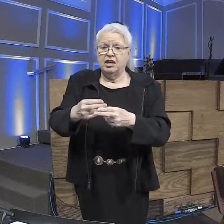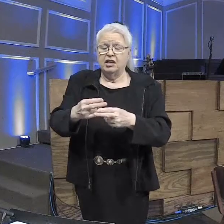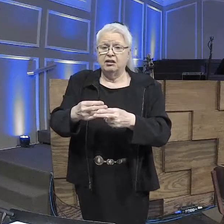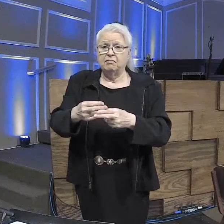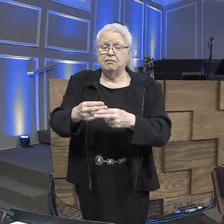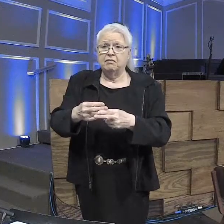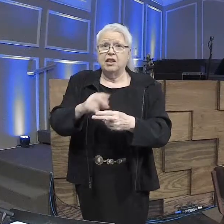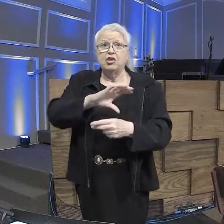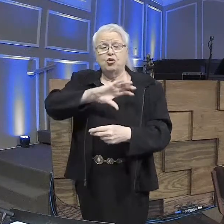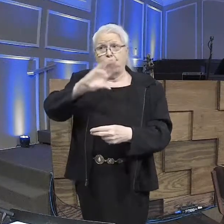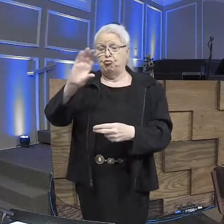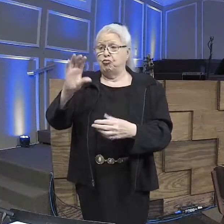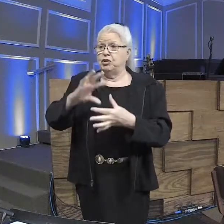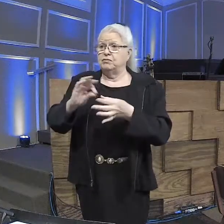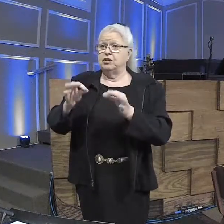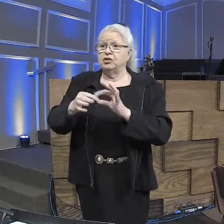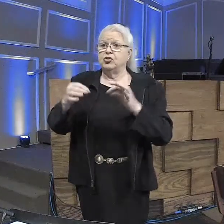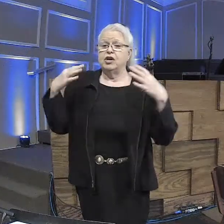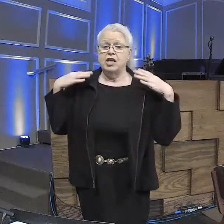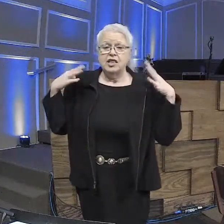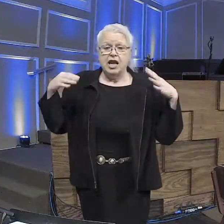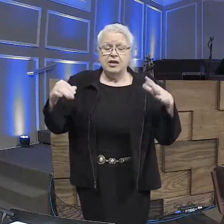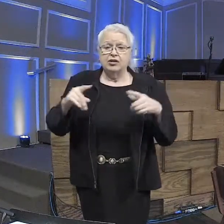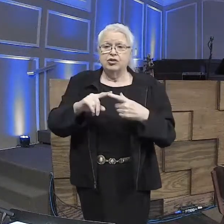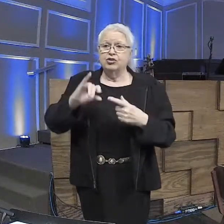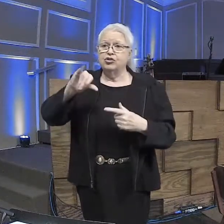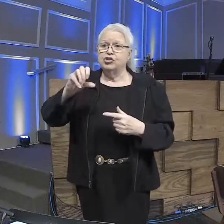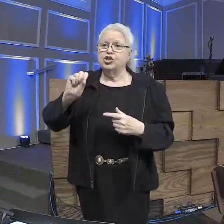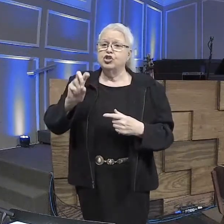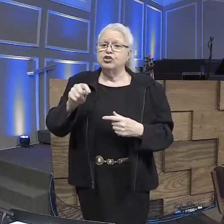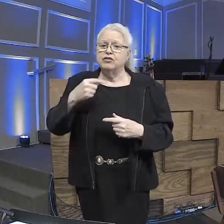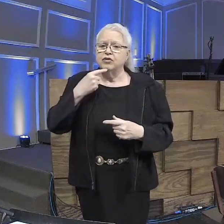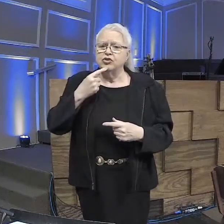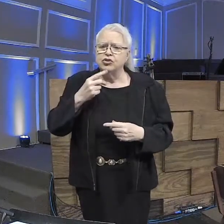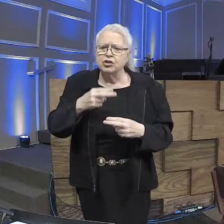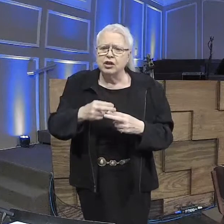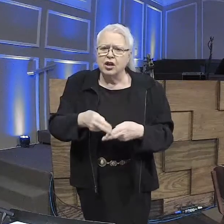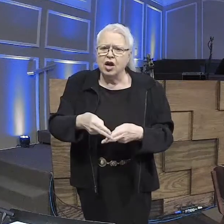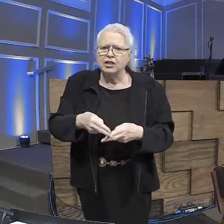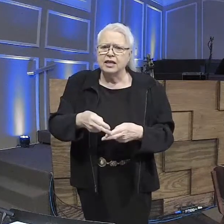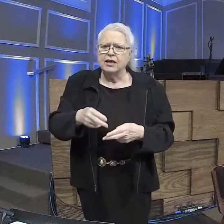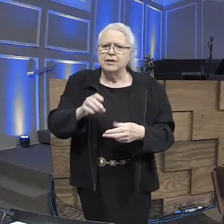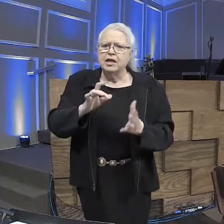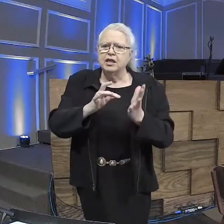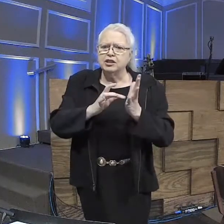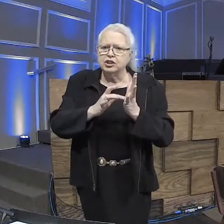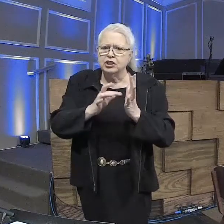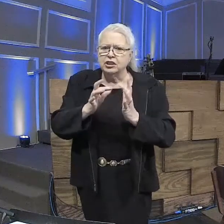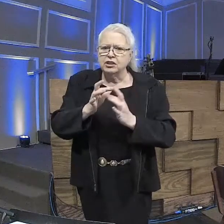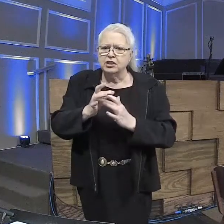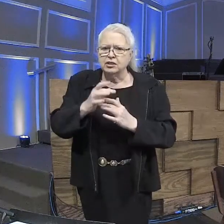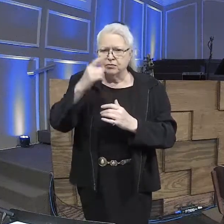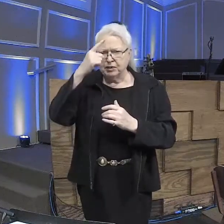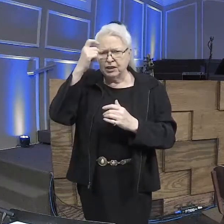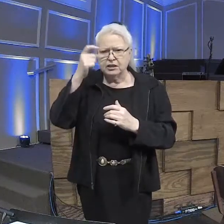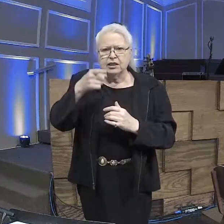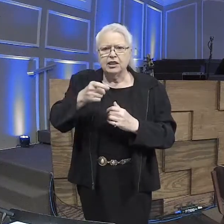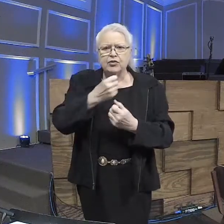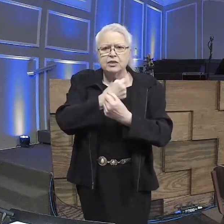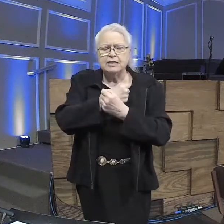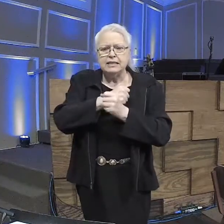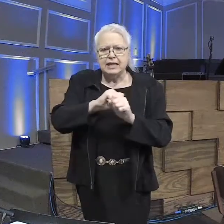Christmas story. As the angel came to Joseph and said, you shall call His name Jesus, for He shall save His people from their